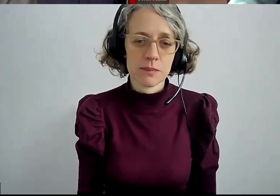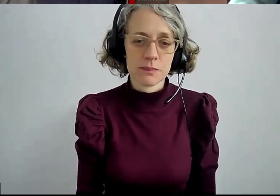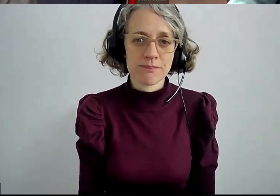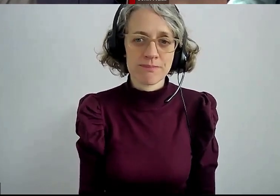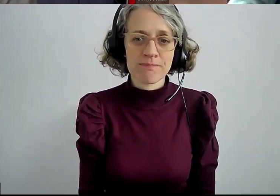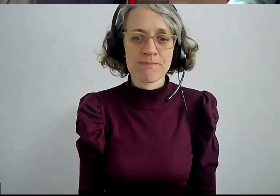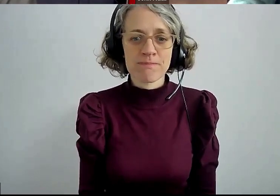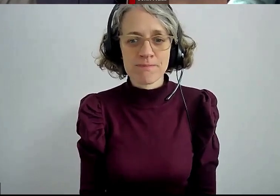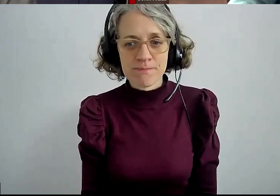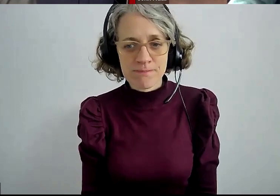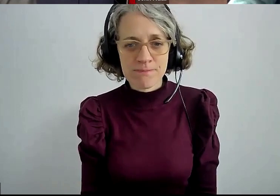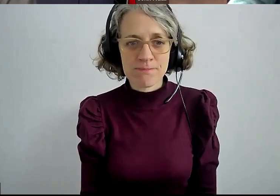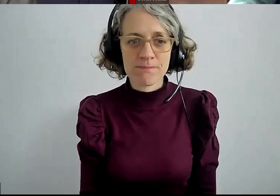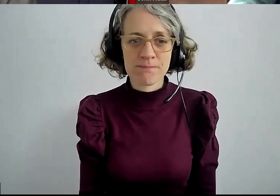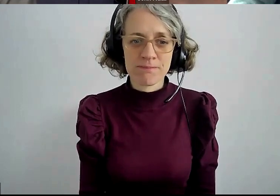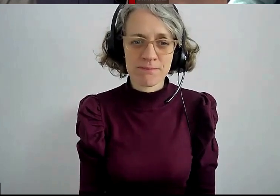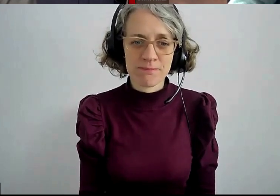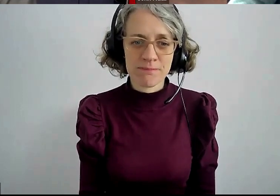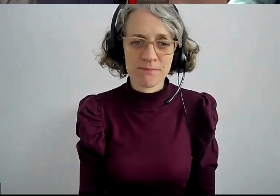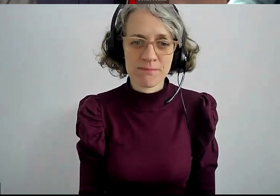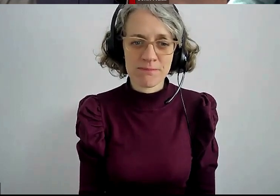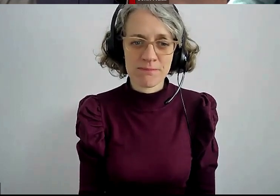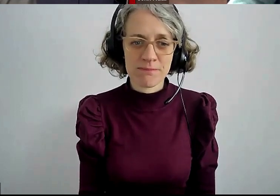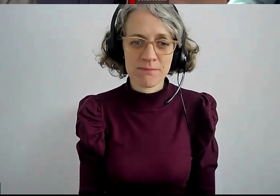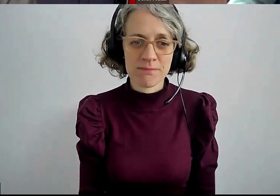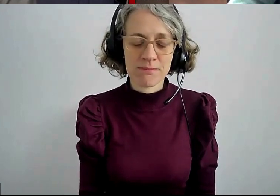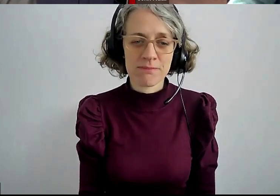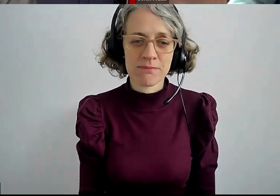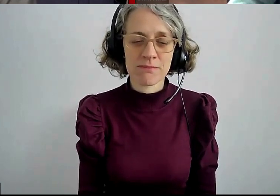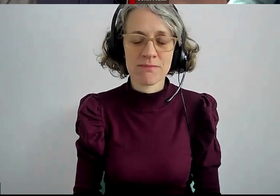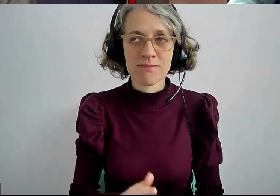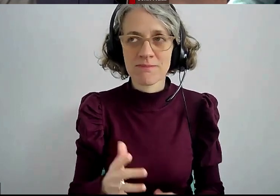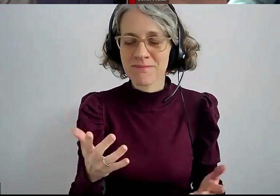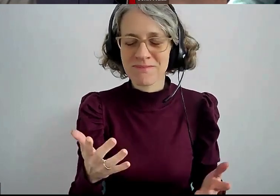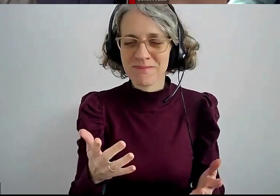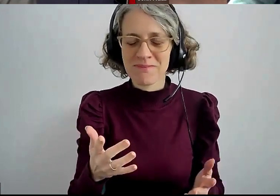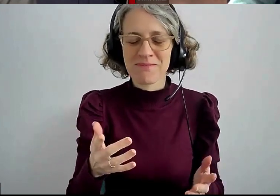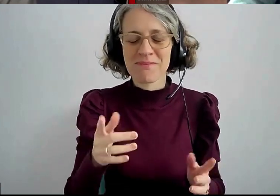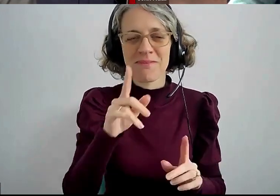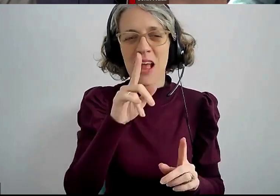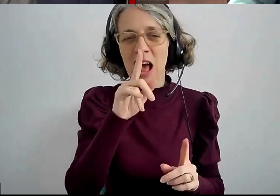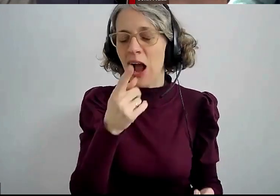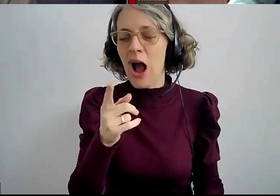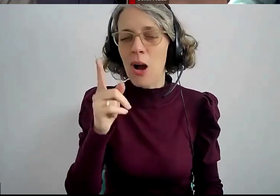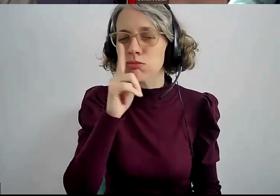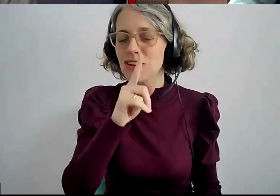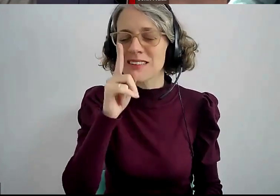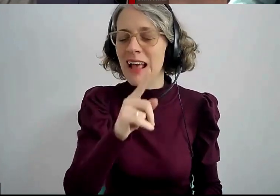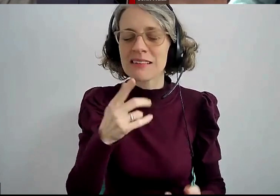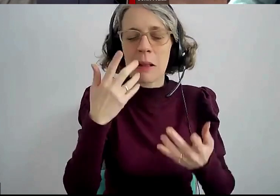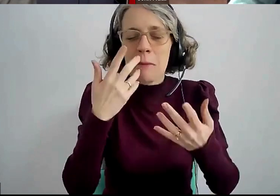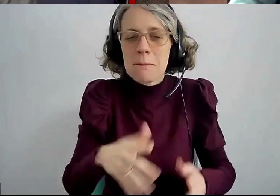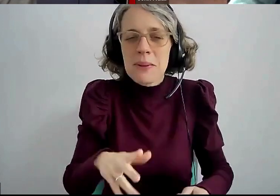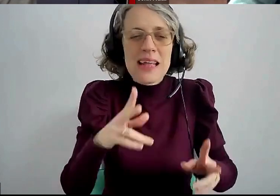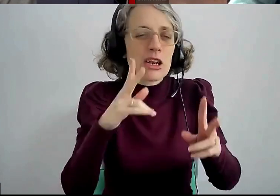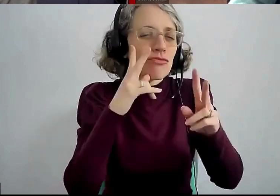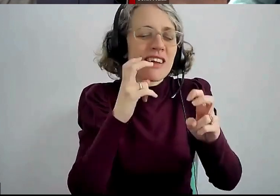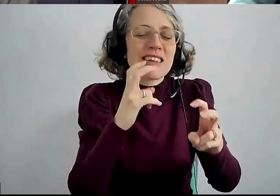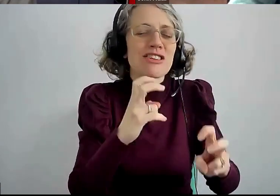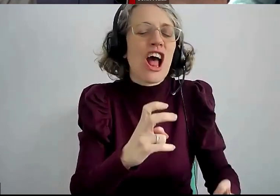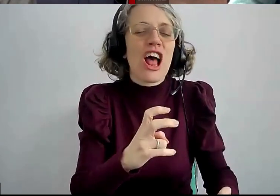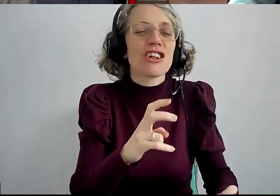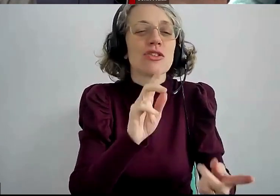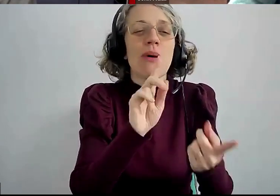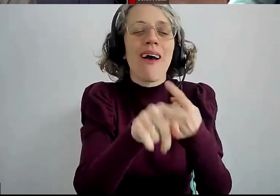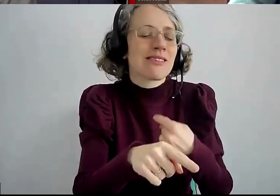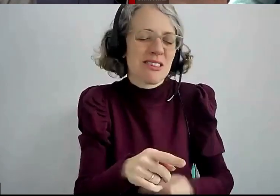Well, I can't pretend that there is research to answer